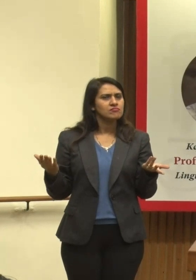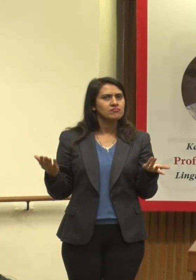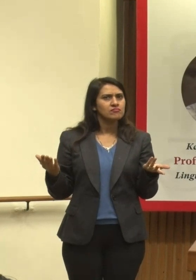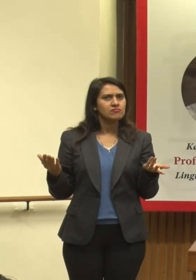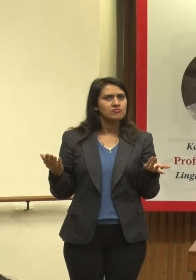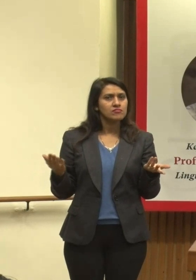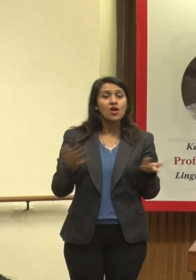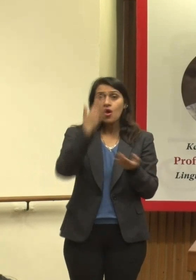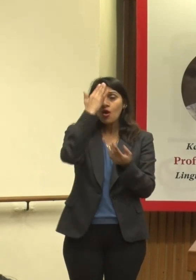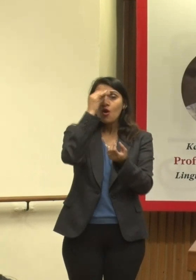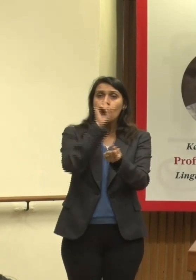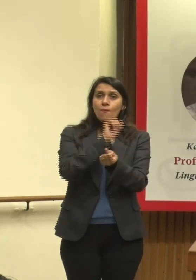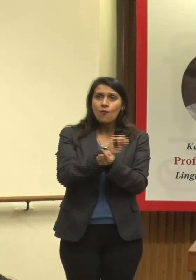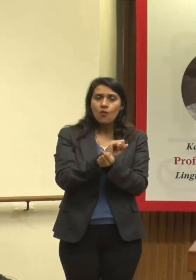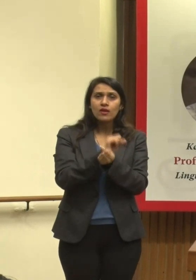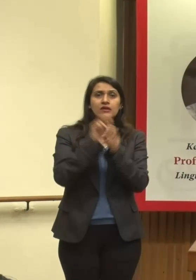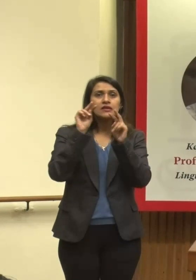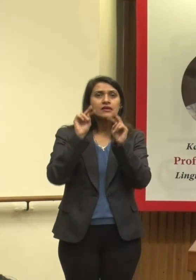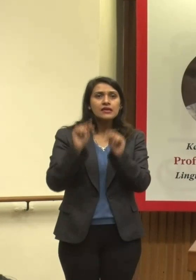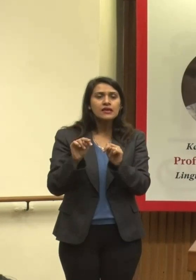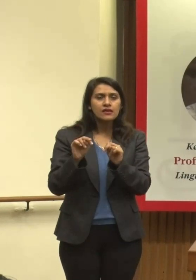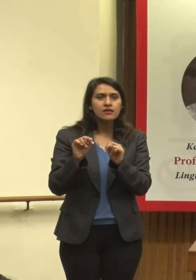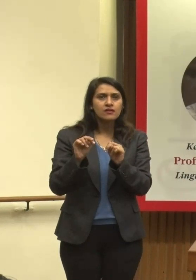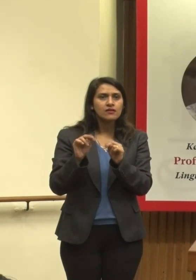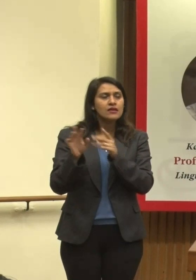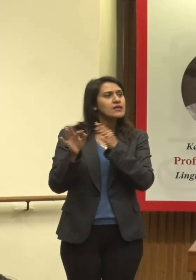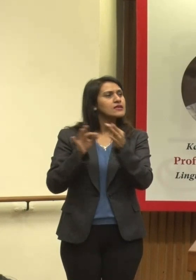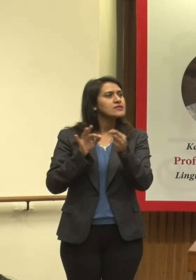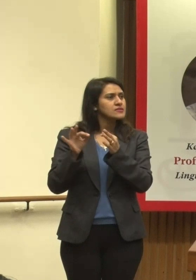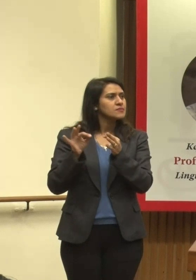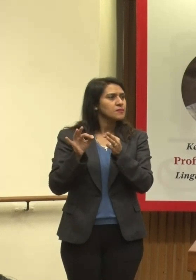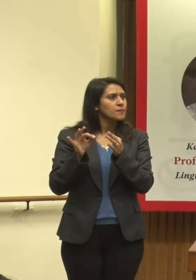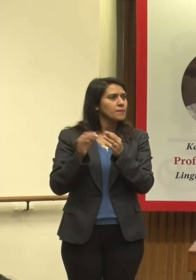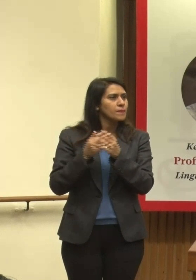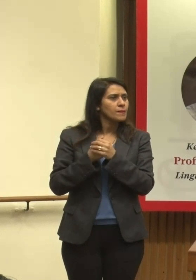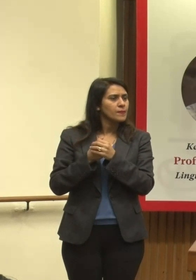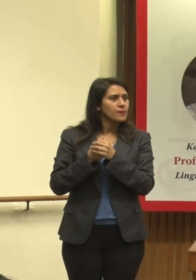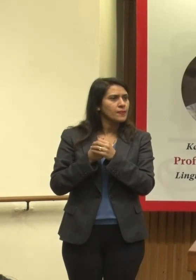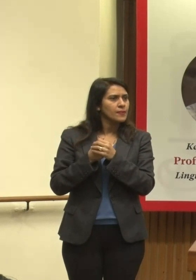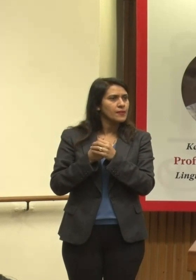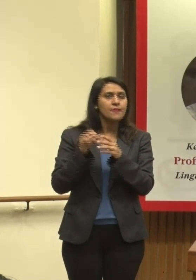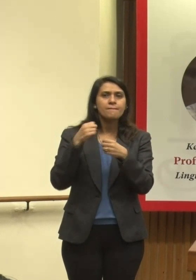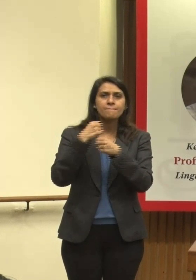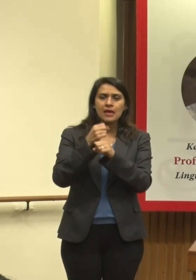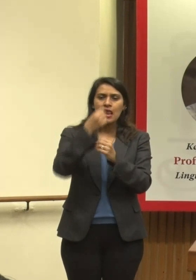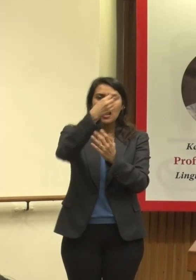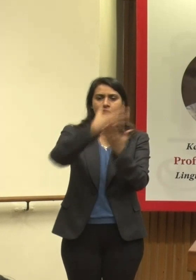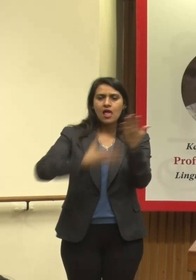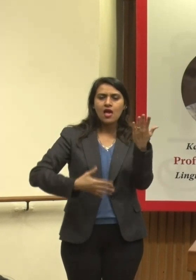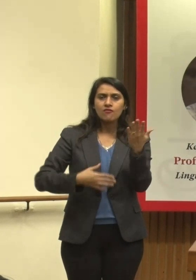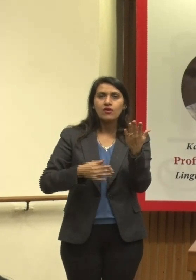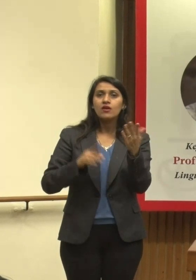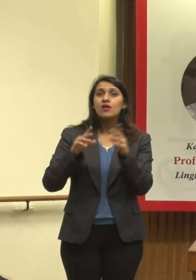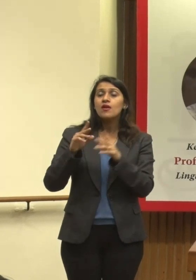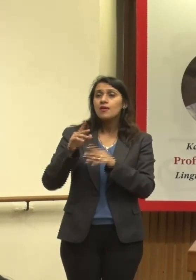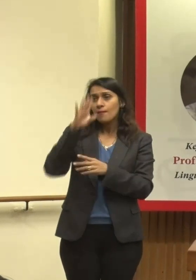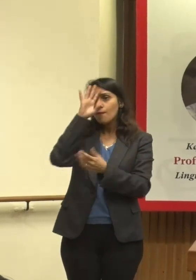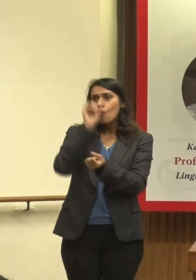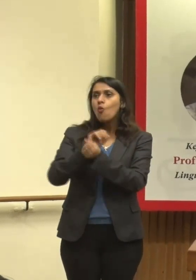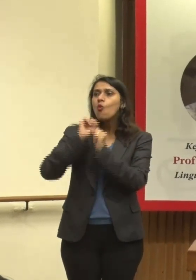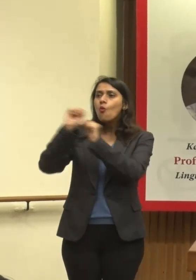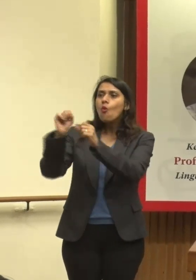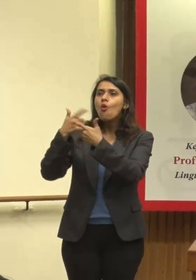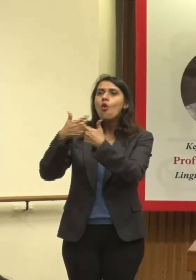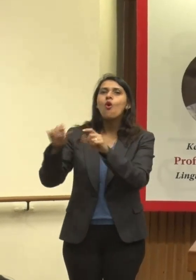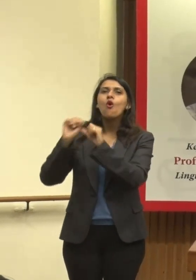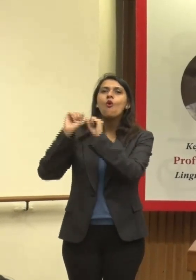So the policeman needs to be taught. Therefore, let's make a list of the mother tongues of all police people and explain